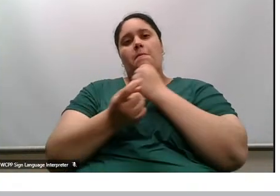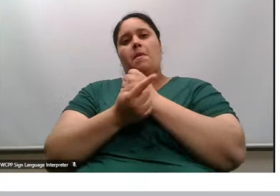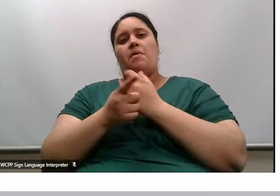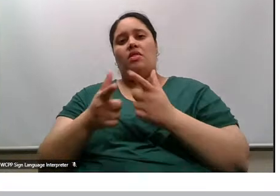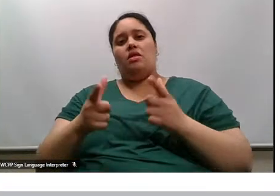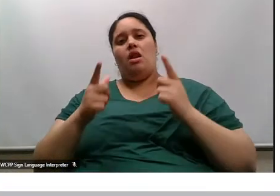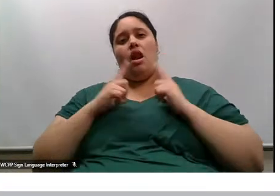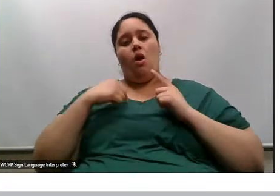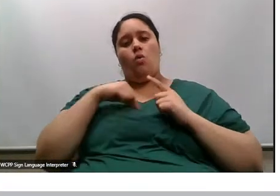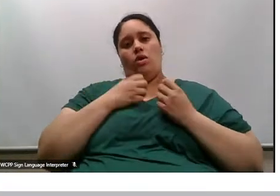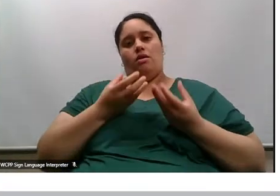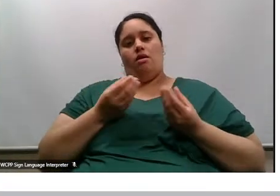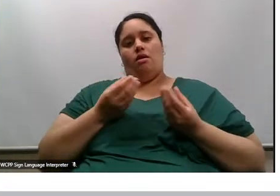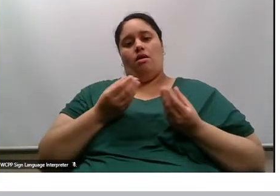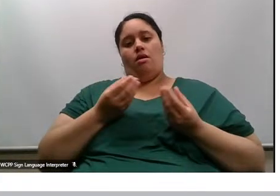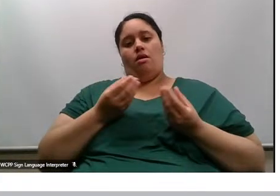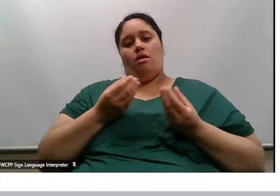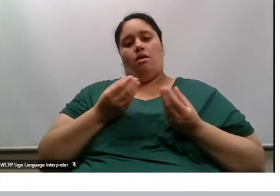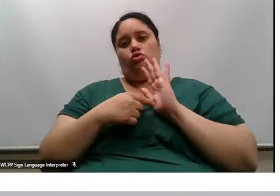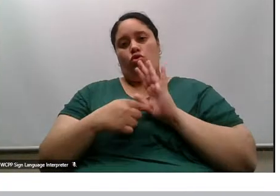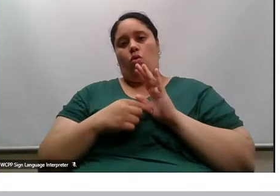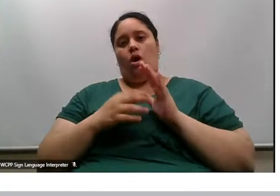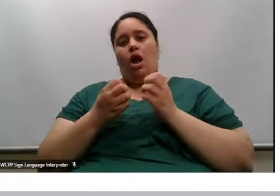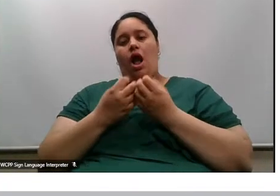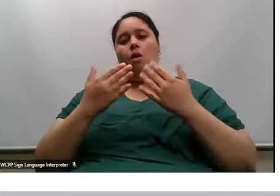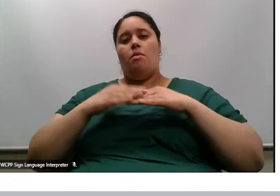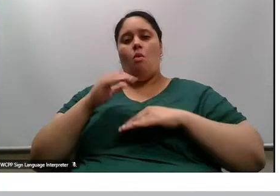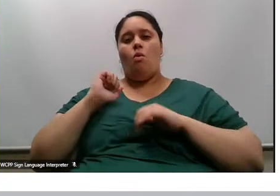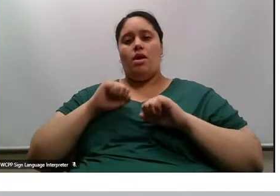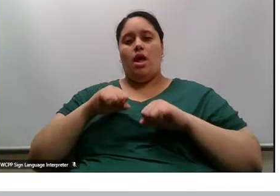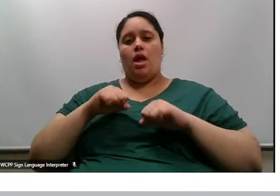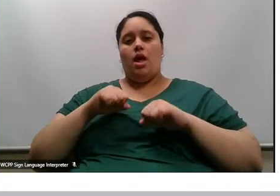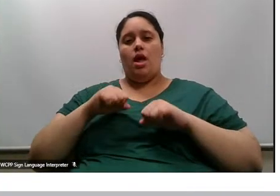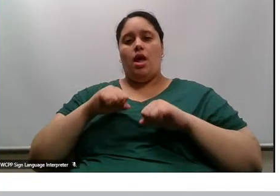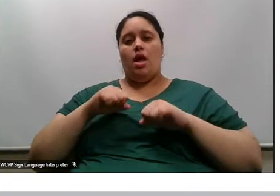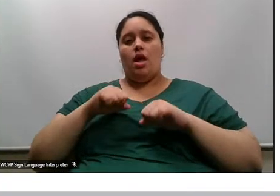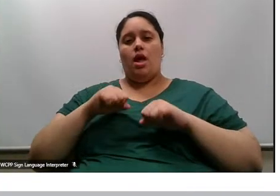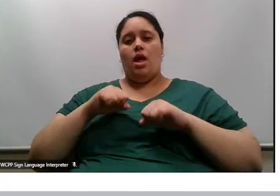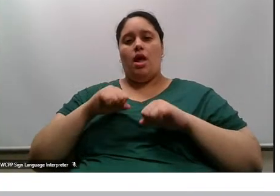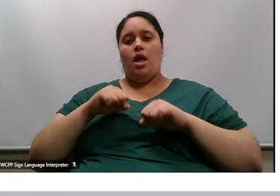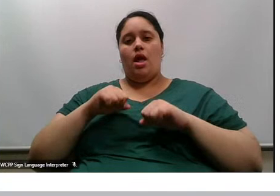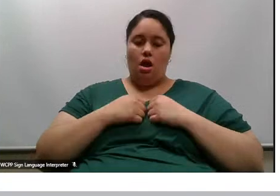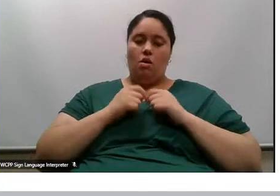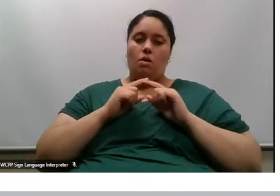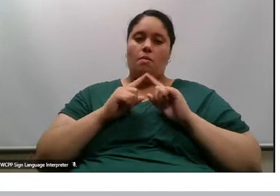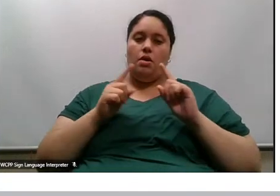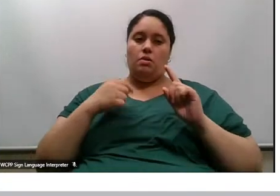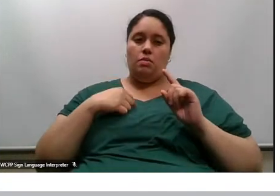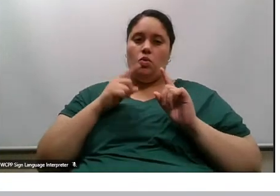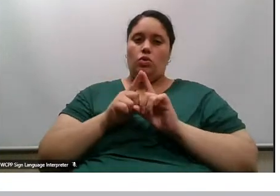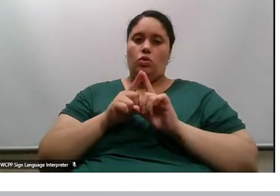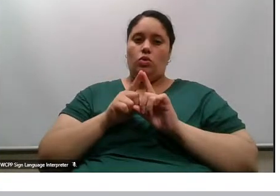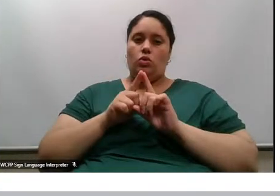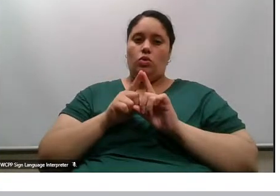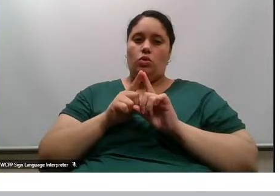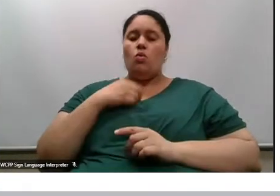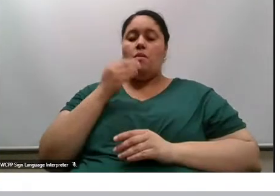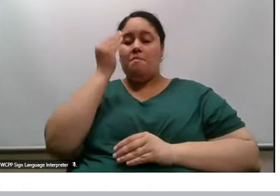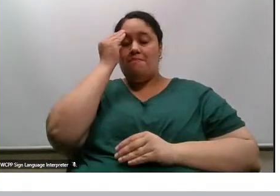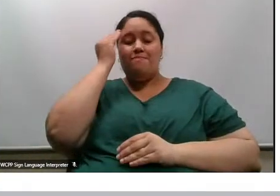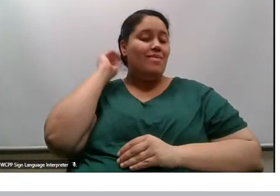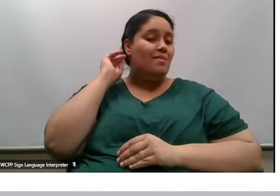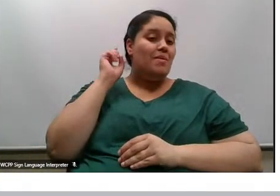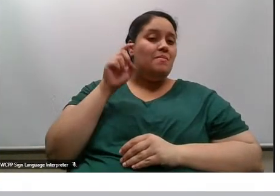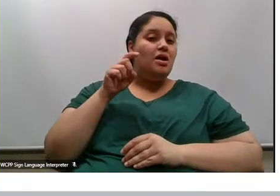us an opportunity to demonstrate how much more we can do for our communities. But let me also say, we're mindful that we need